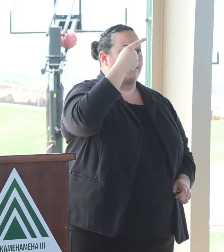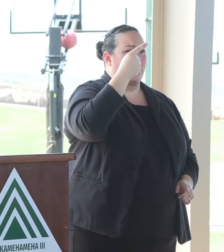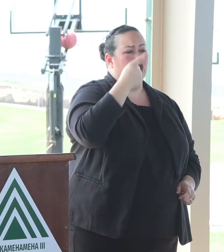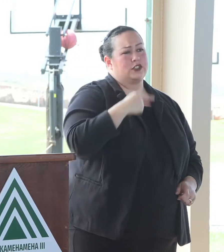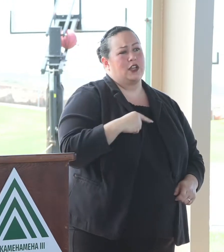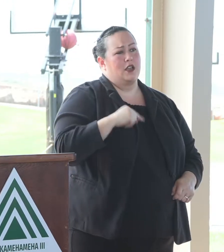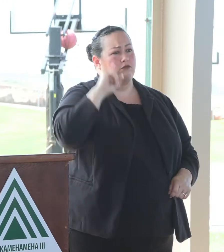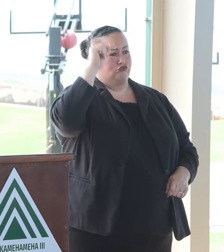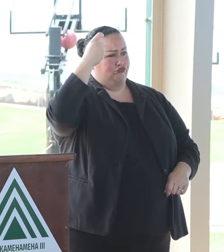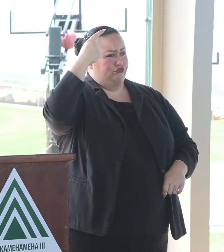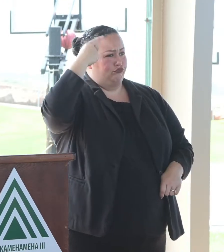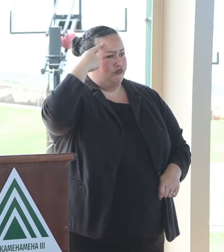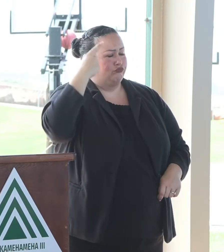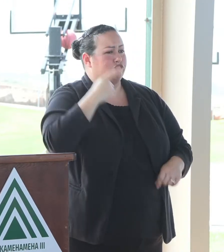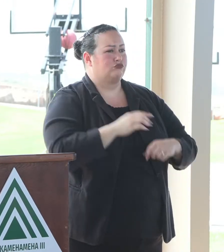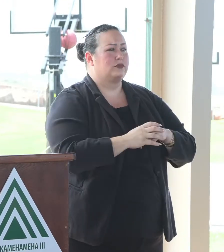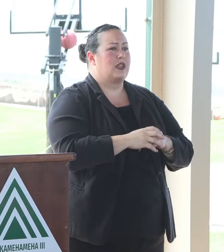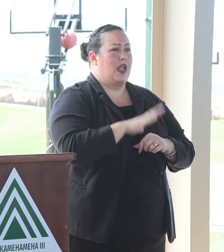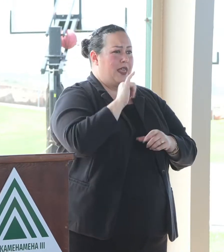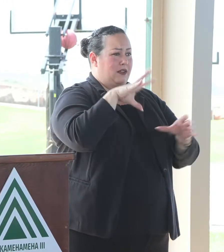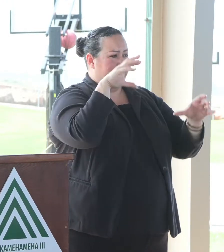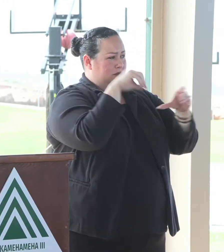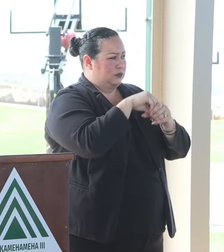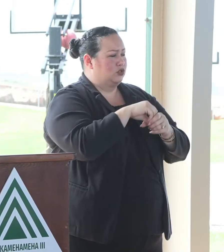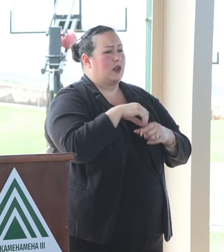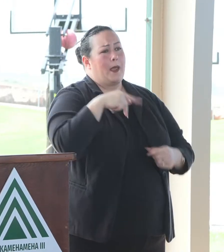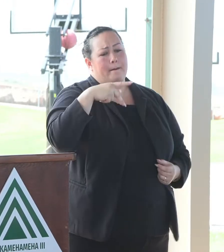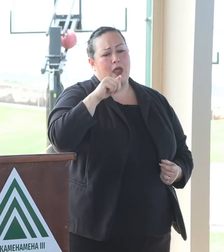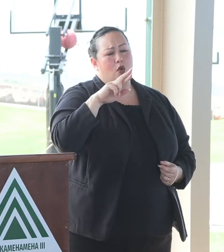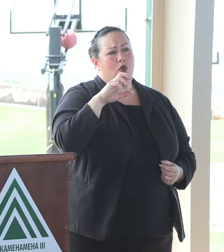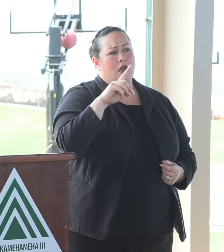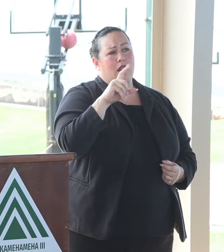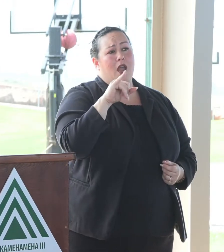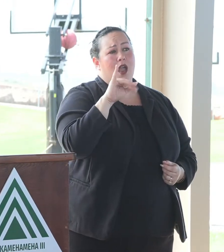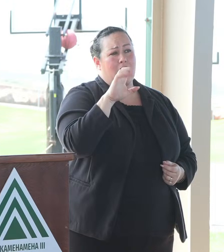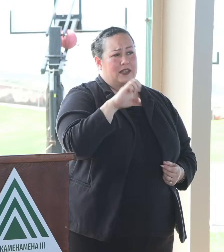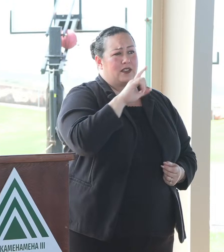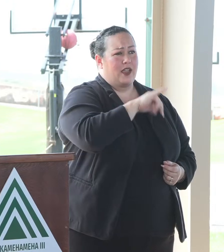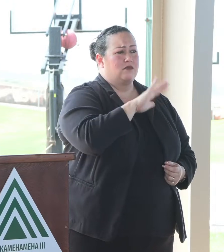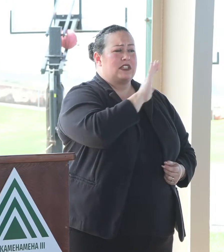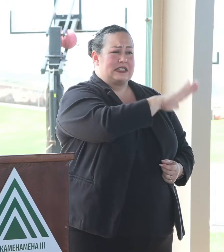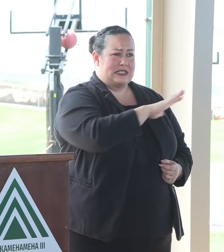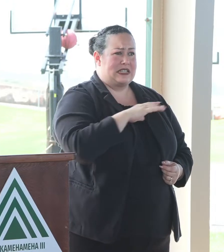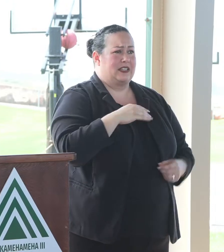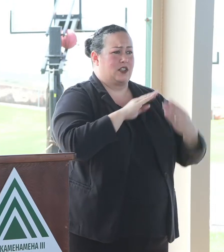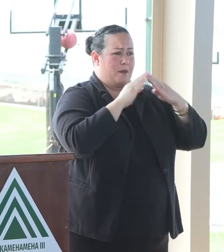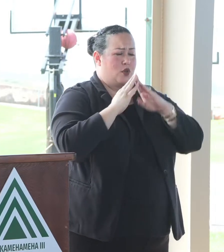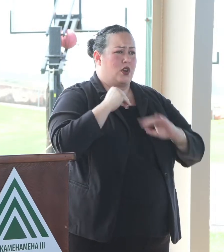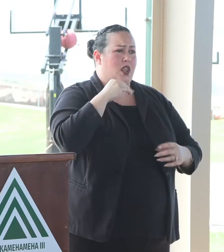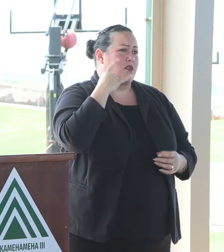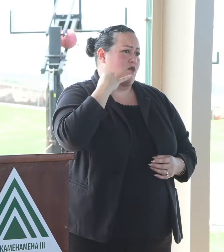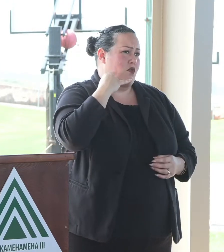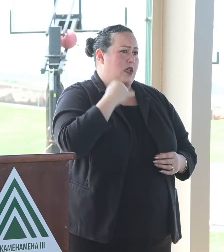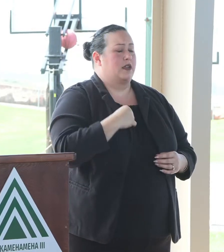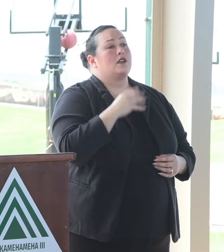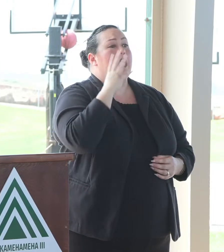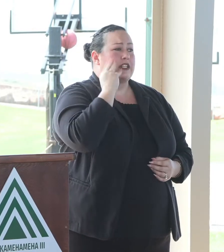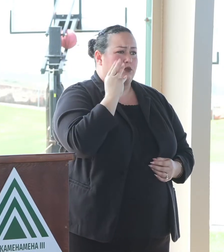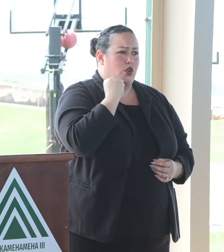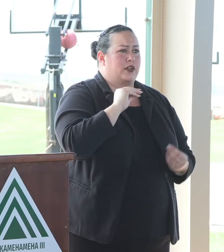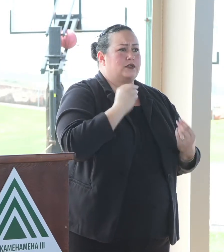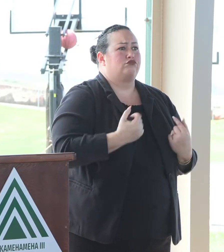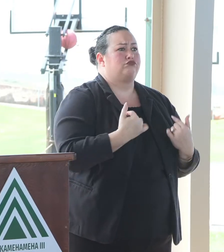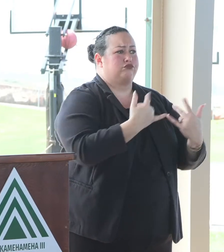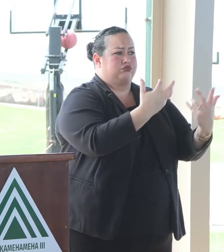which includes Paradise, where the tragic campfire took place in 2018. He is a guest of